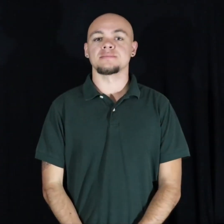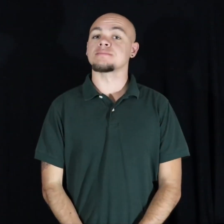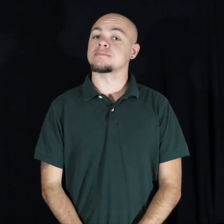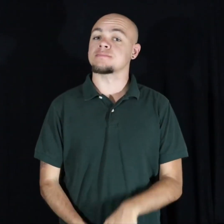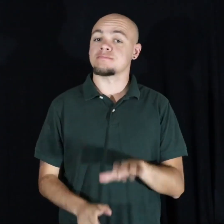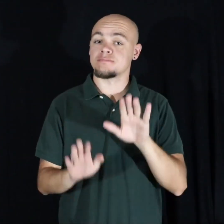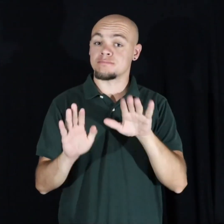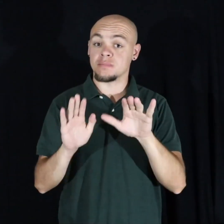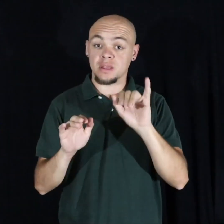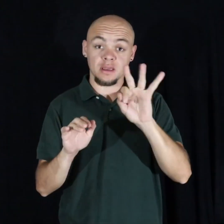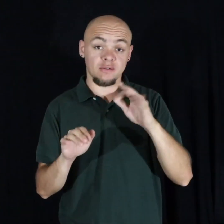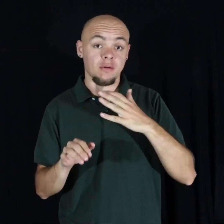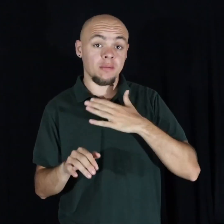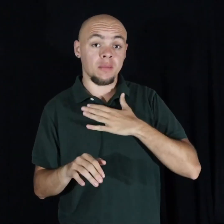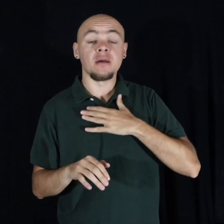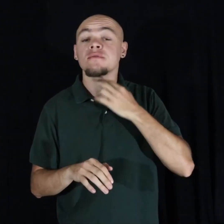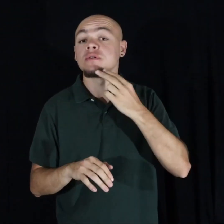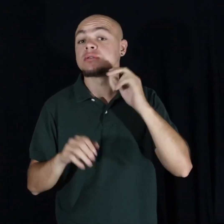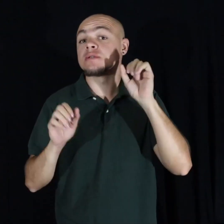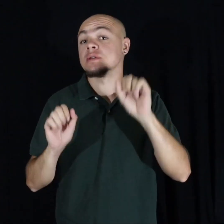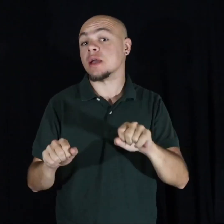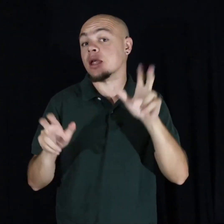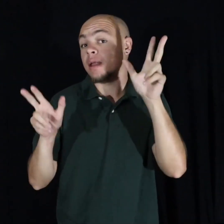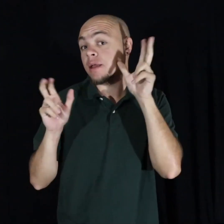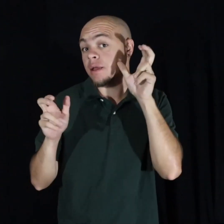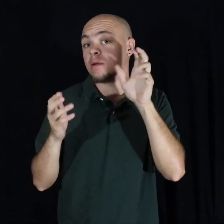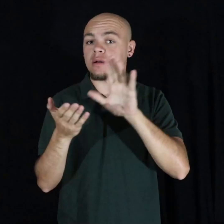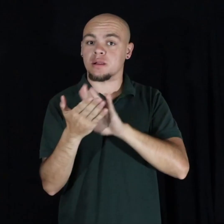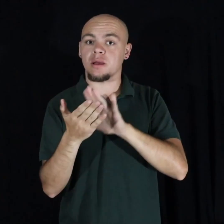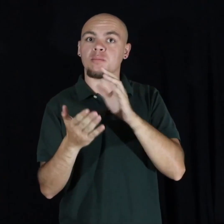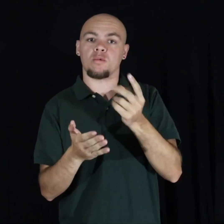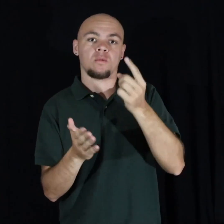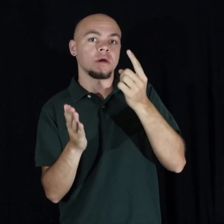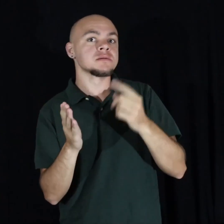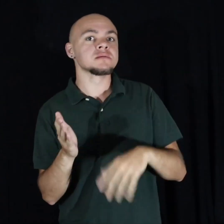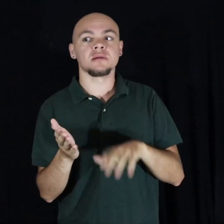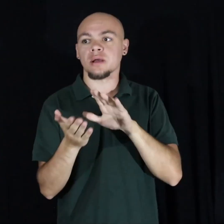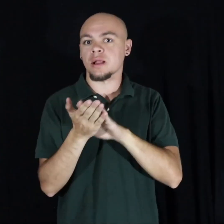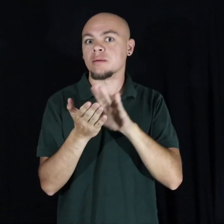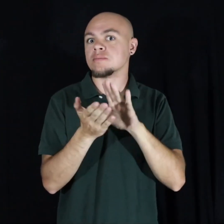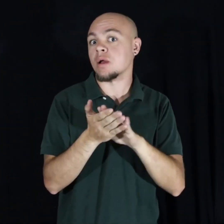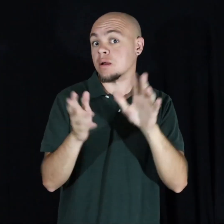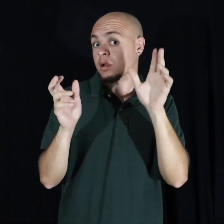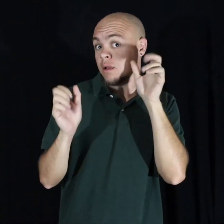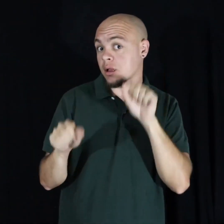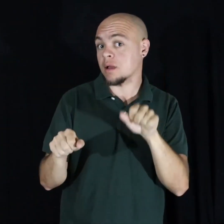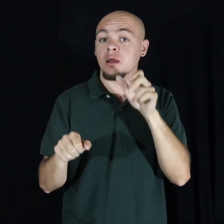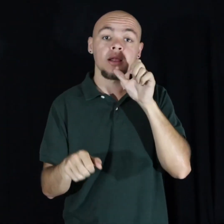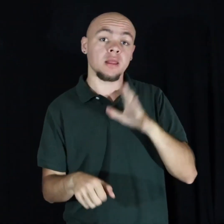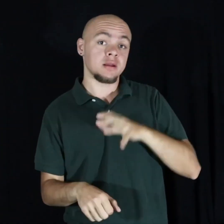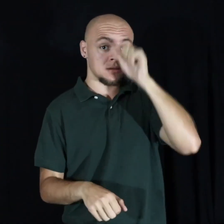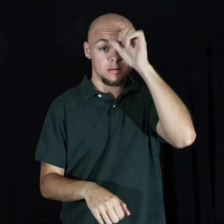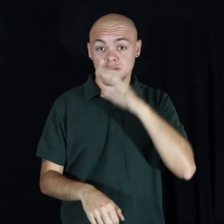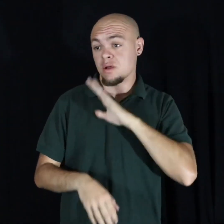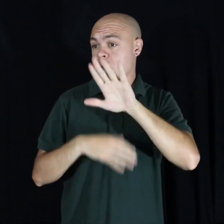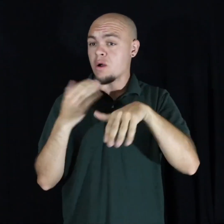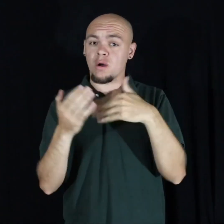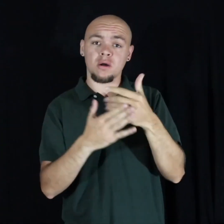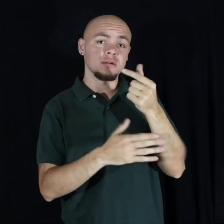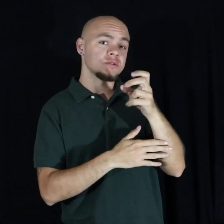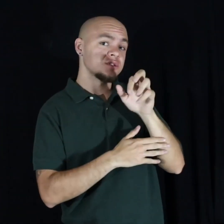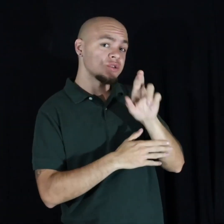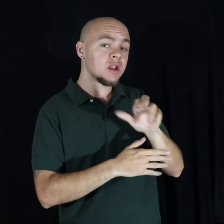All right, so if you can hear the sound of my voice, clap one time. If you can hear the sound of my voice, clap two times. Ladies, gentlemen, all genders in between,